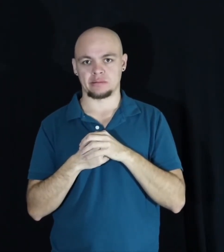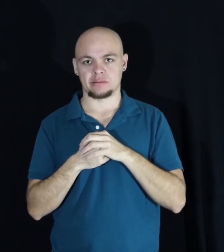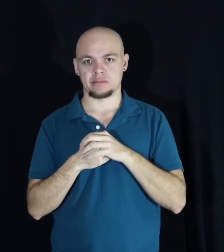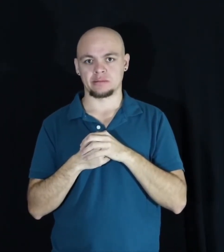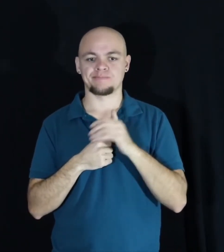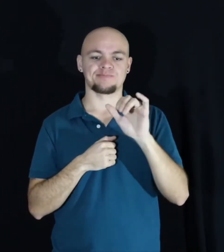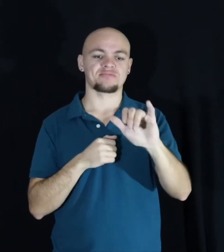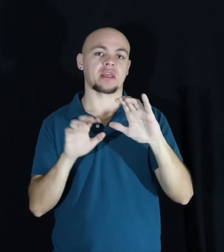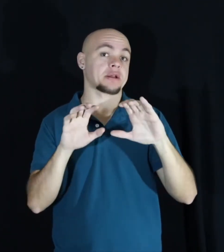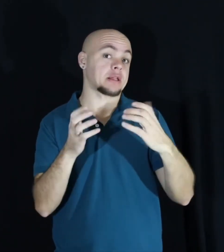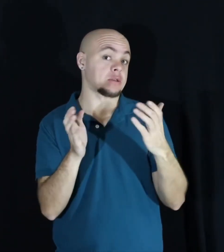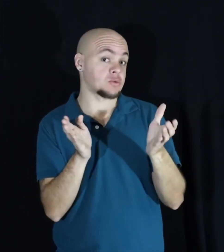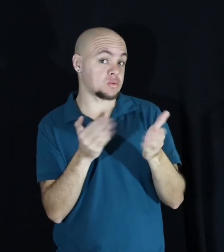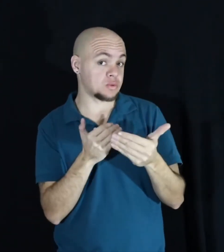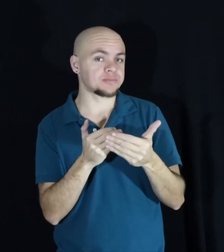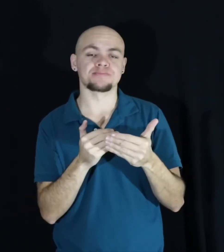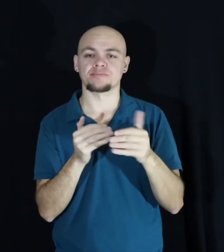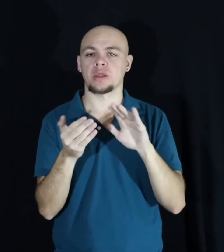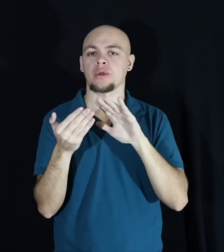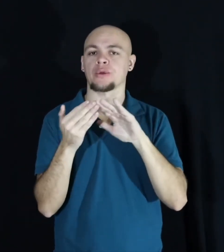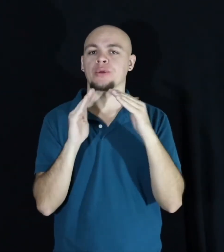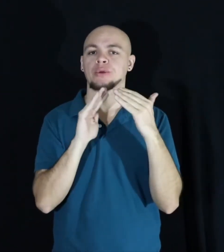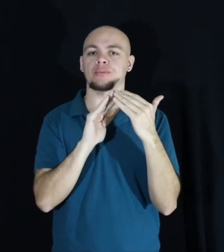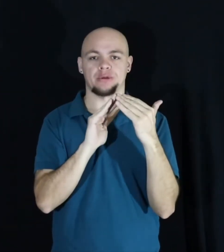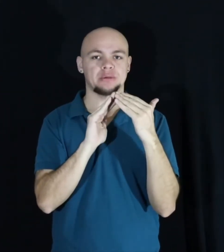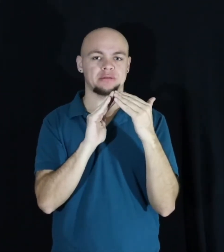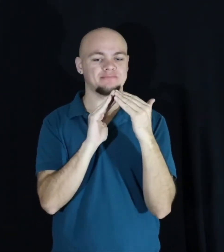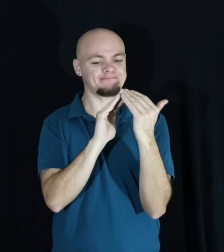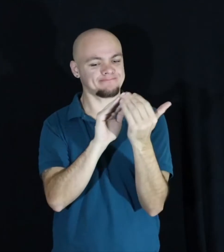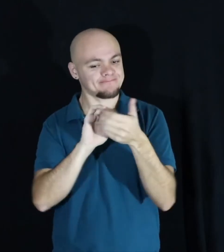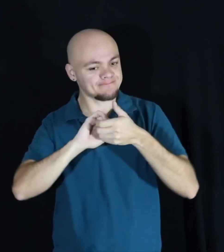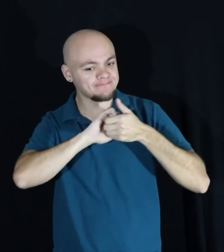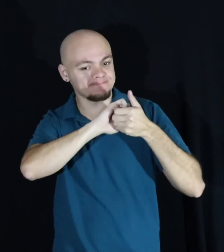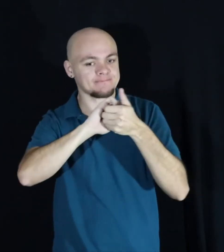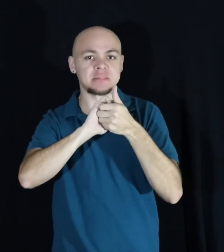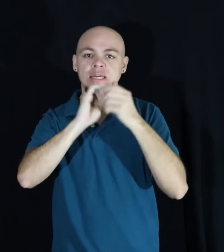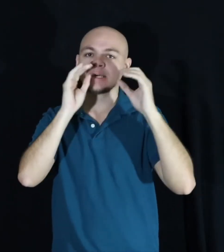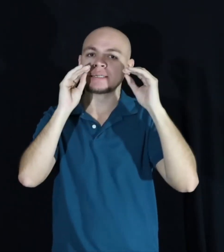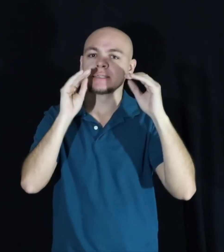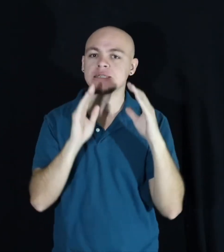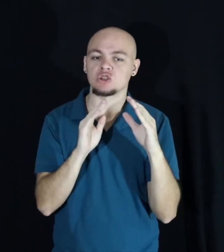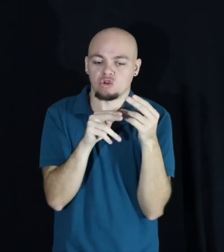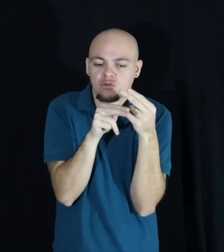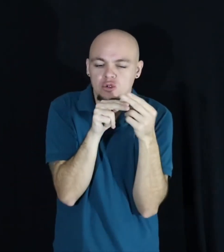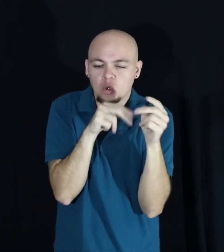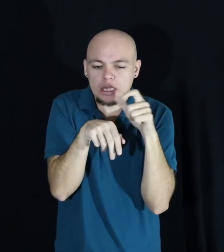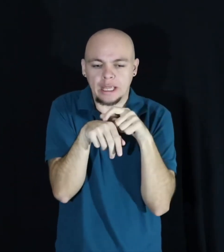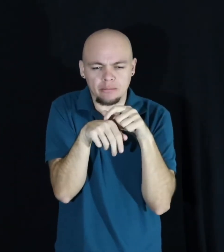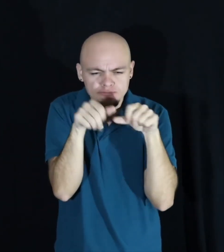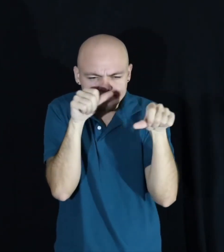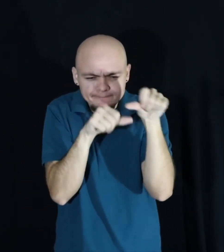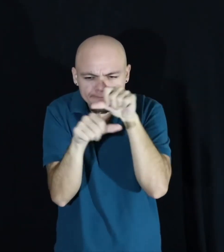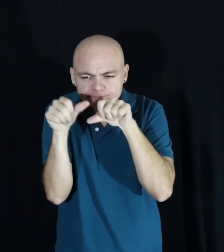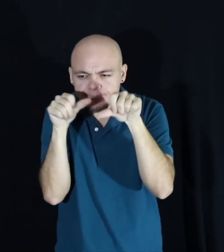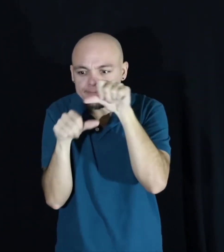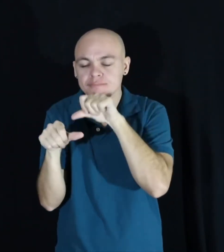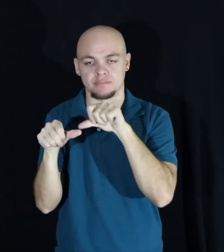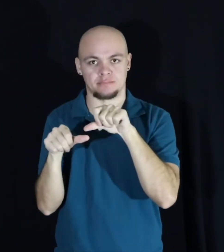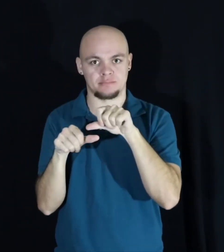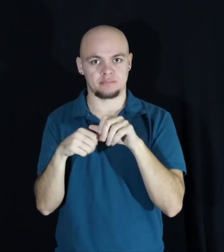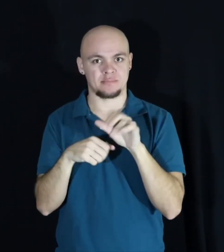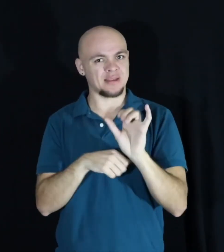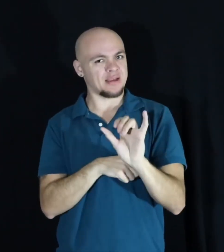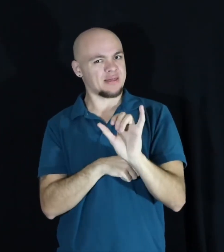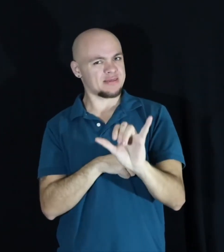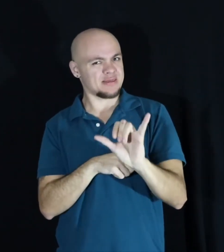In that classroom, we had created a community where everyone became teachers for short bursts of time. And I think that's